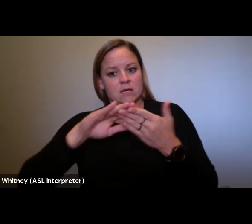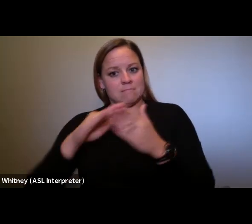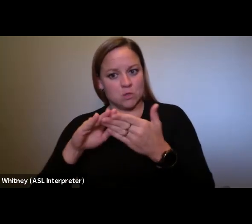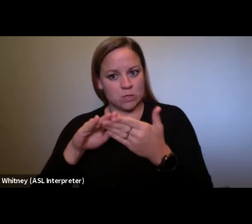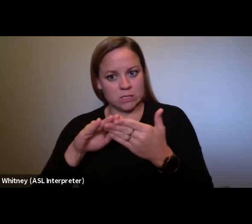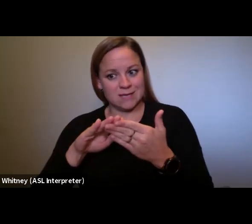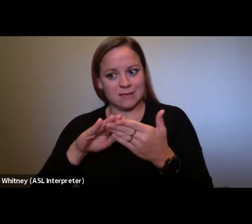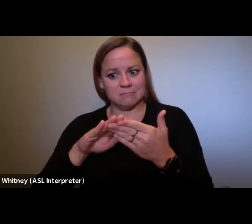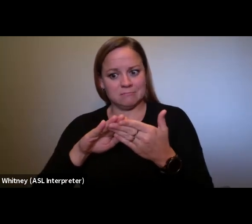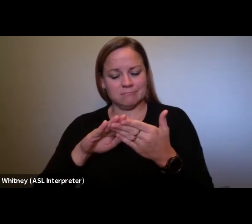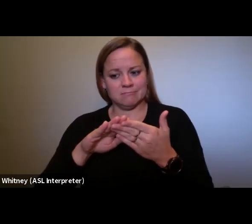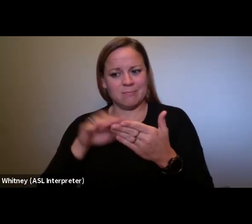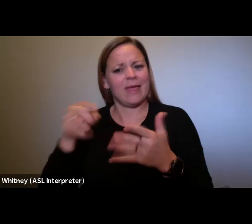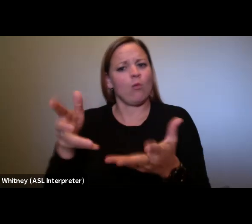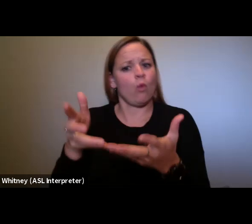of their choice.